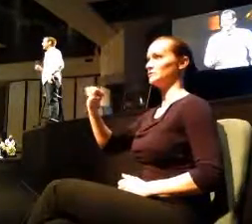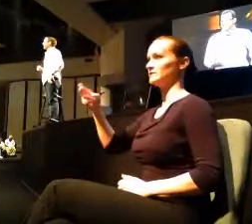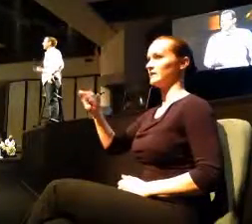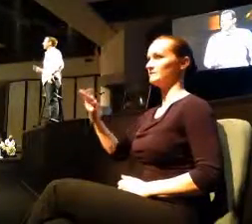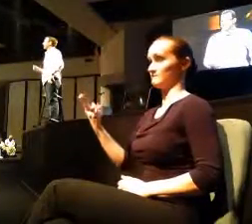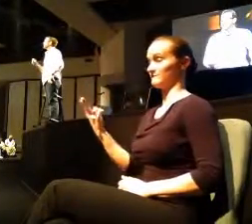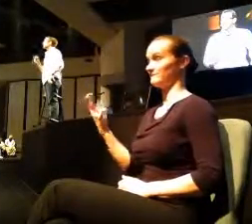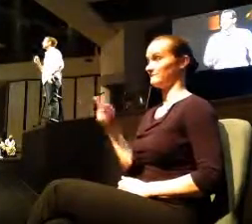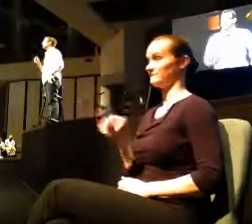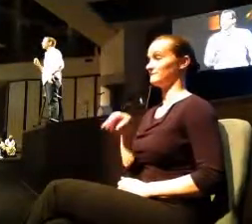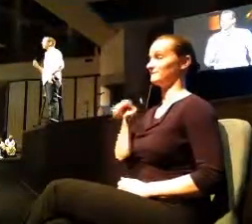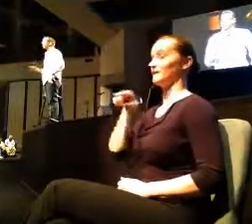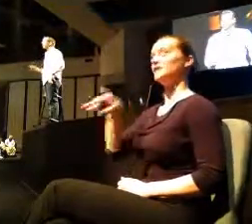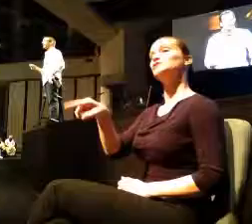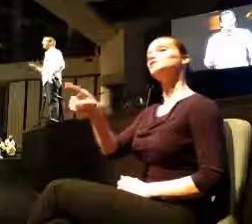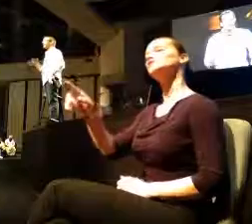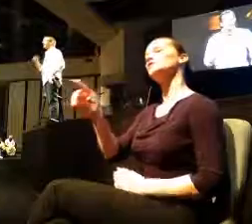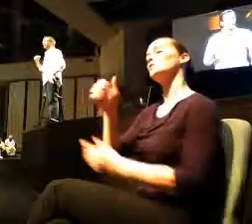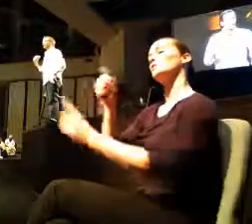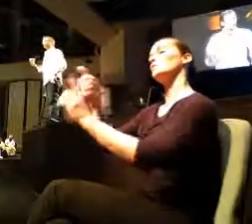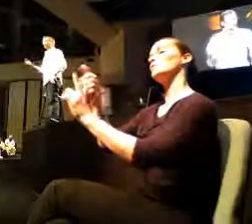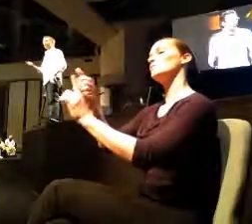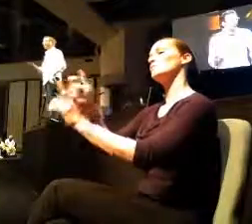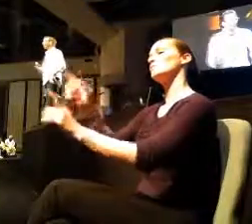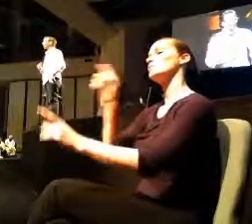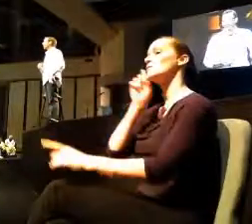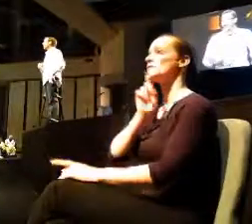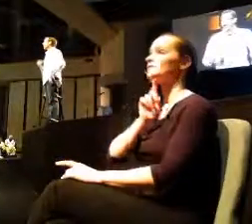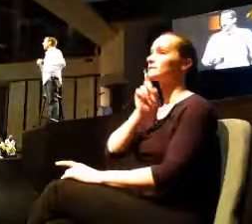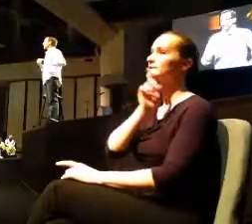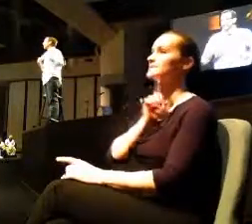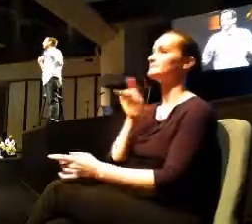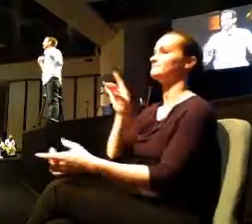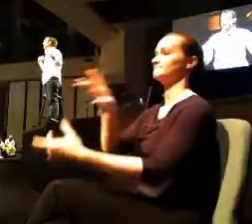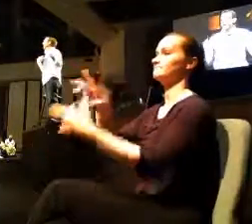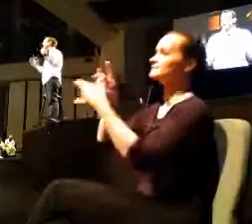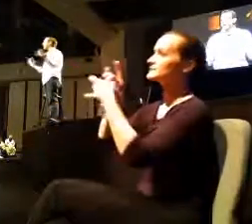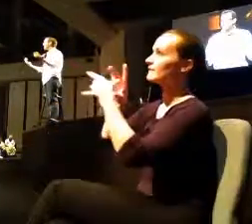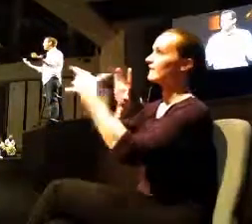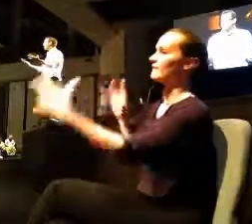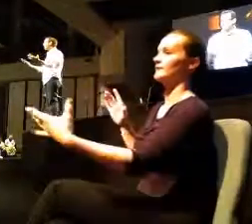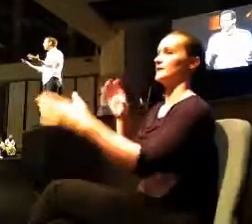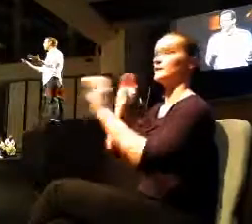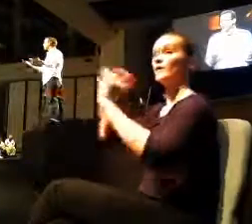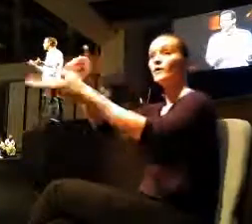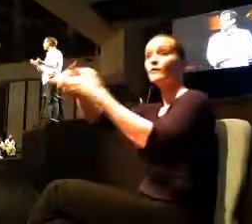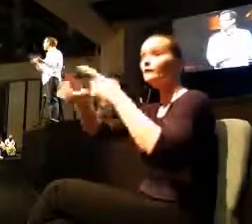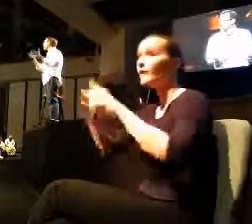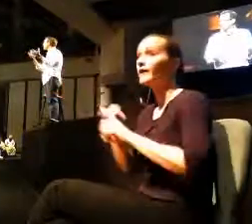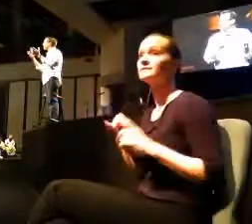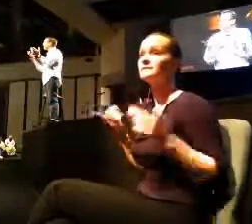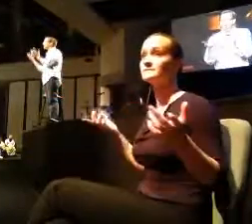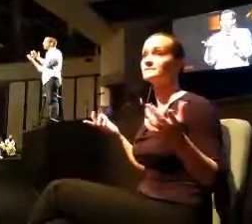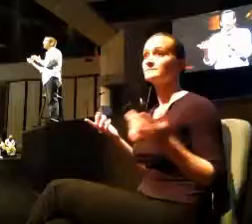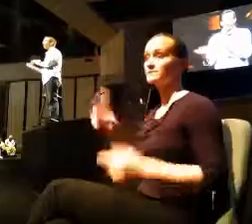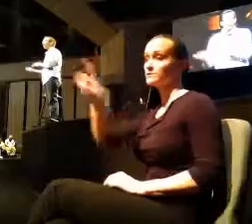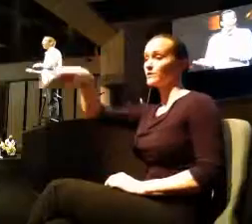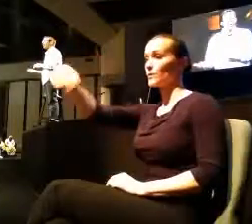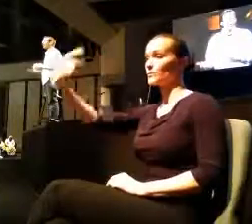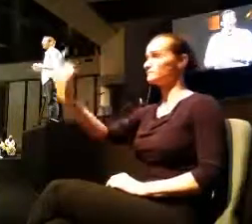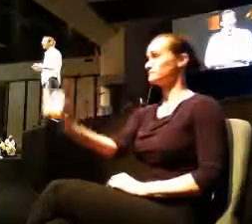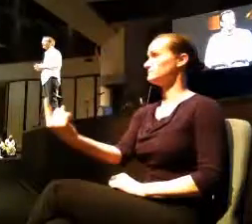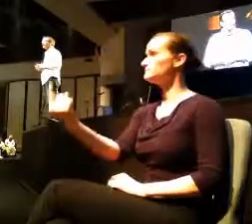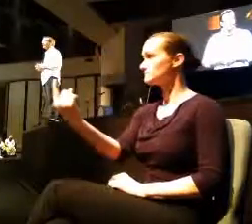and disconnected. She is lonely from people around her. She does not have any friends or other women. She comes to